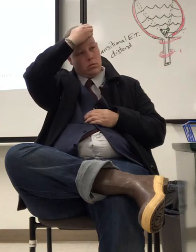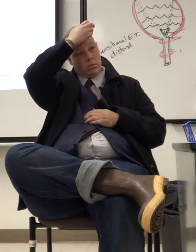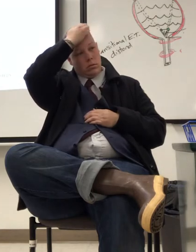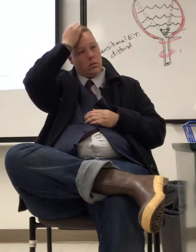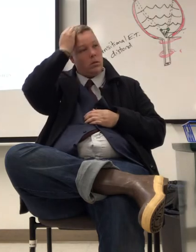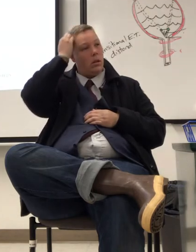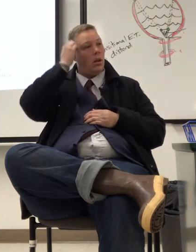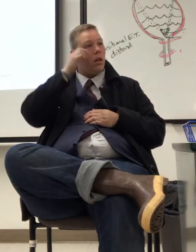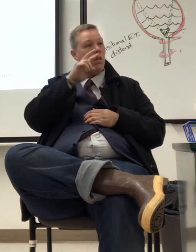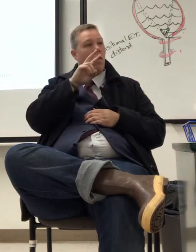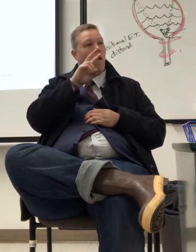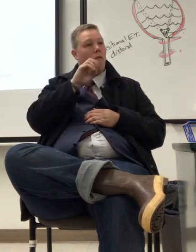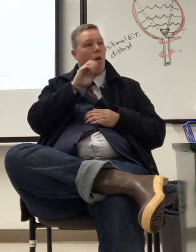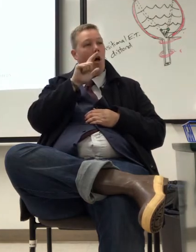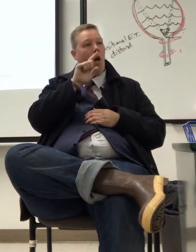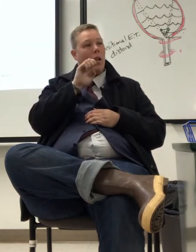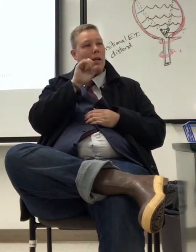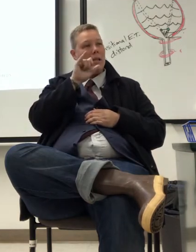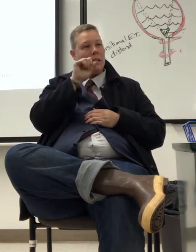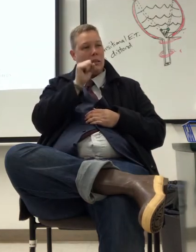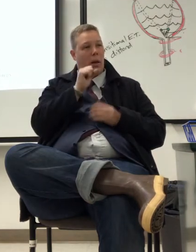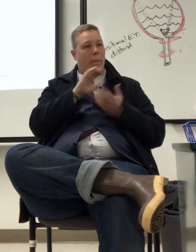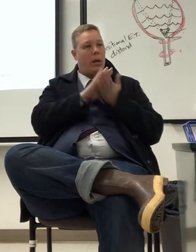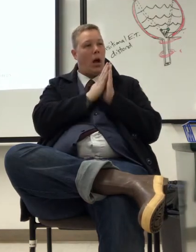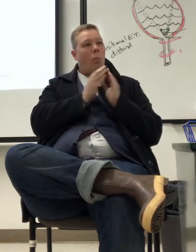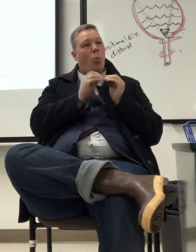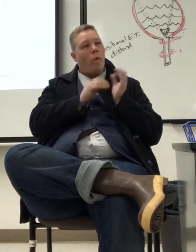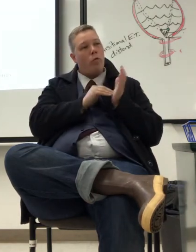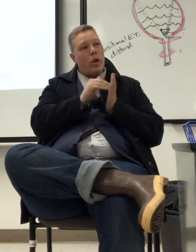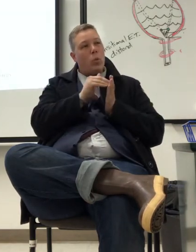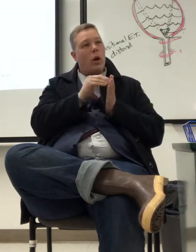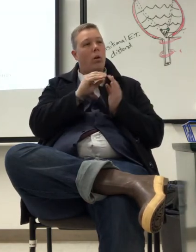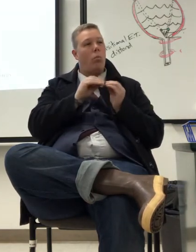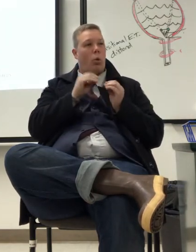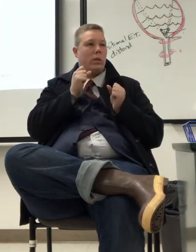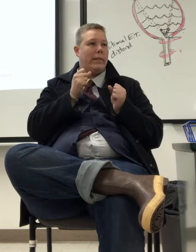the volleys become more frequent and intense.